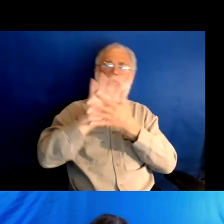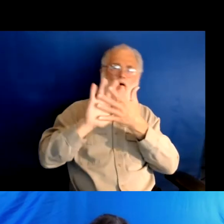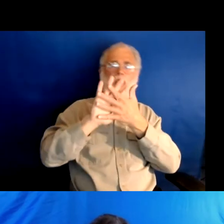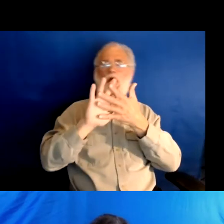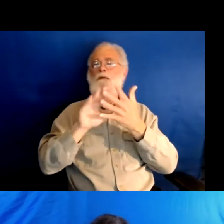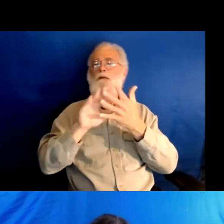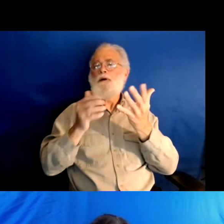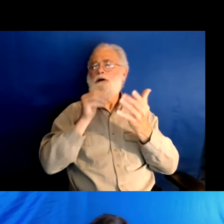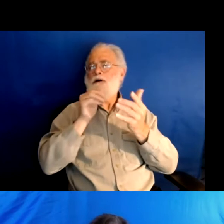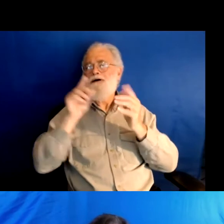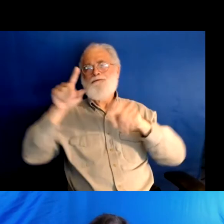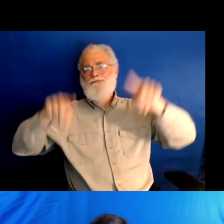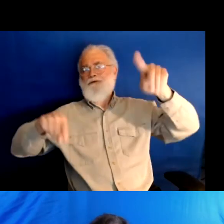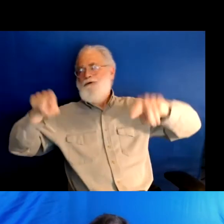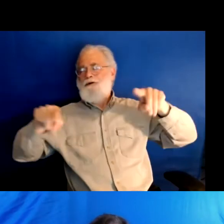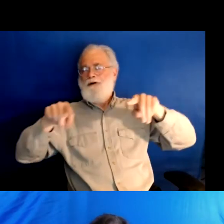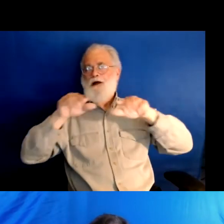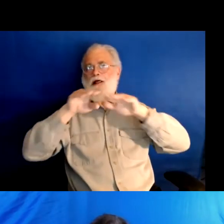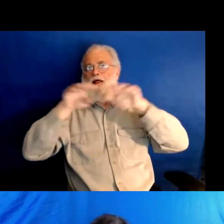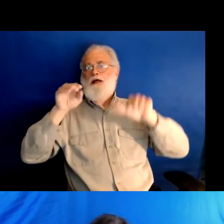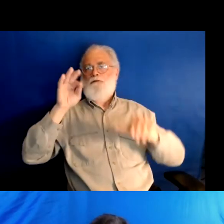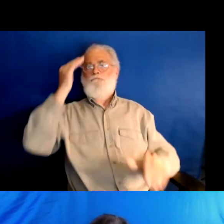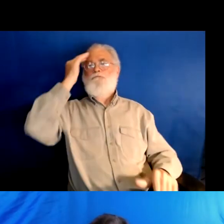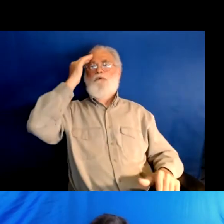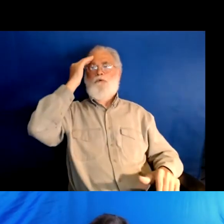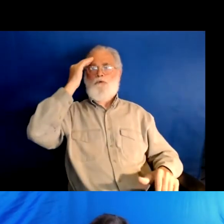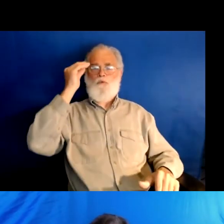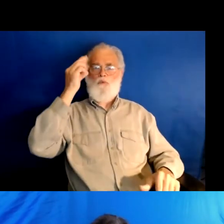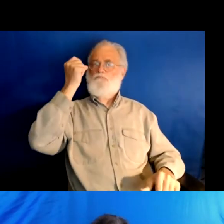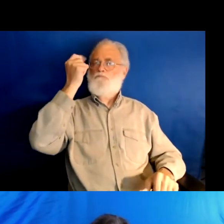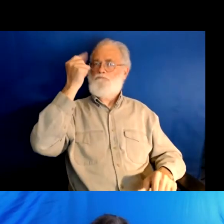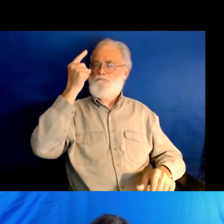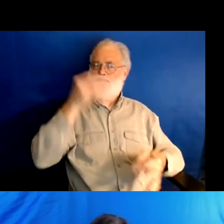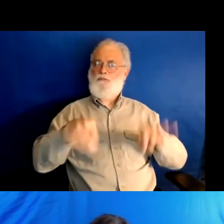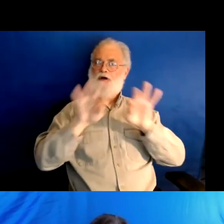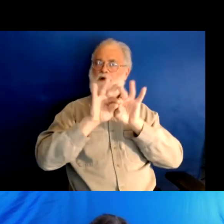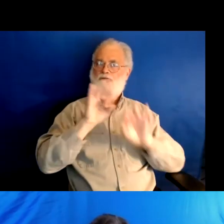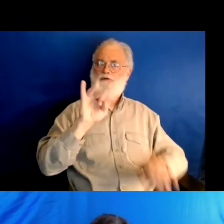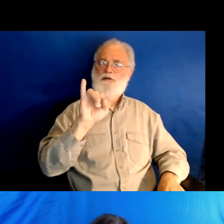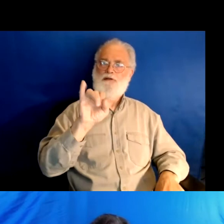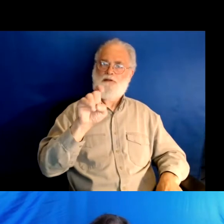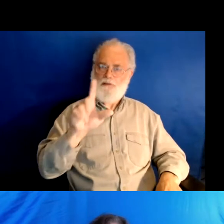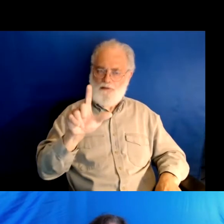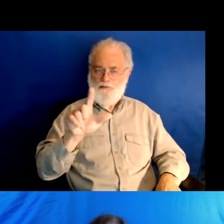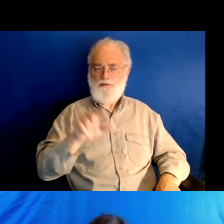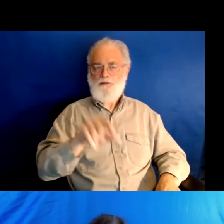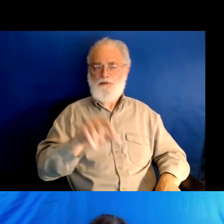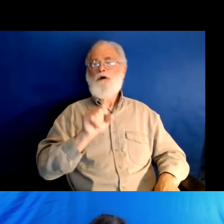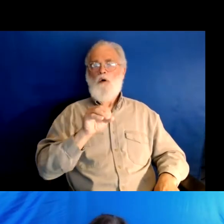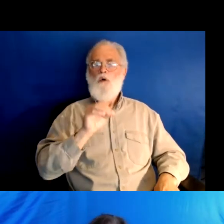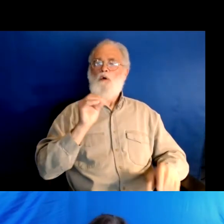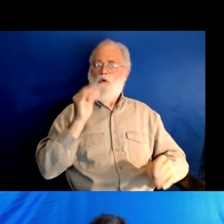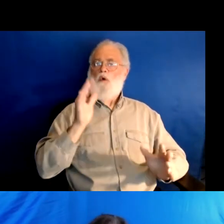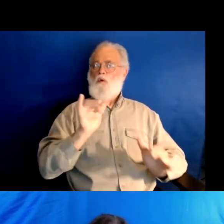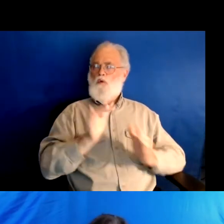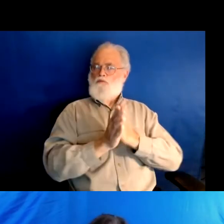IXL, and then they kind of vaguely understood, but there was a variety of levels of knowledge or understanding or the value